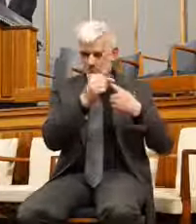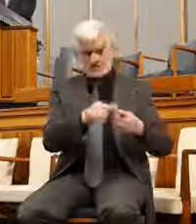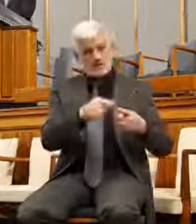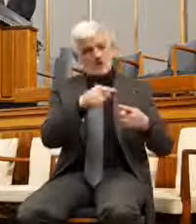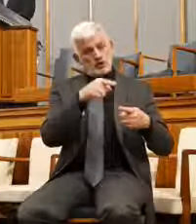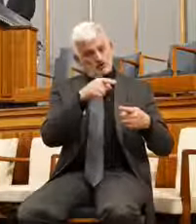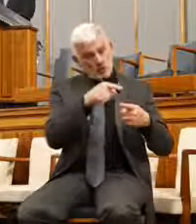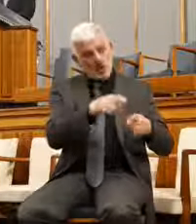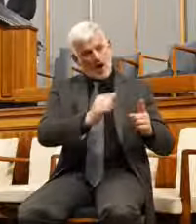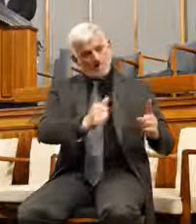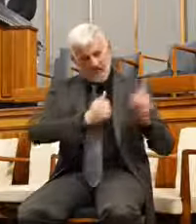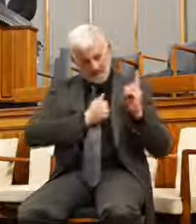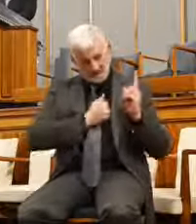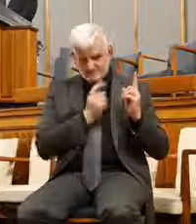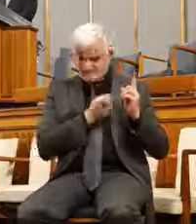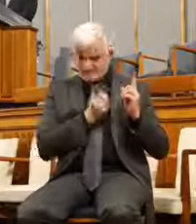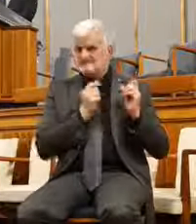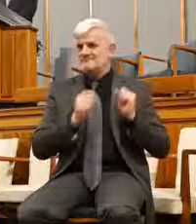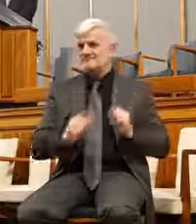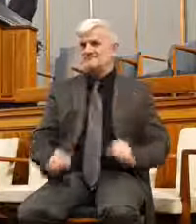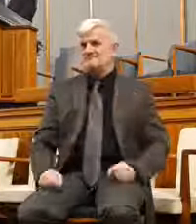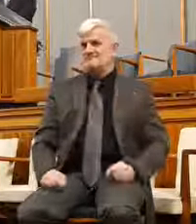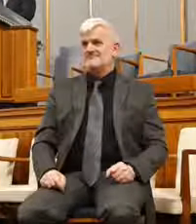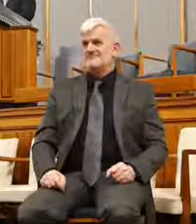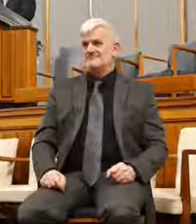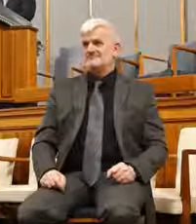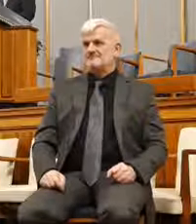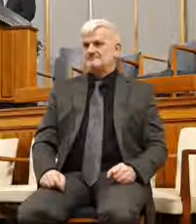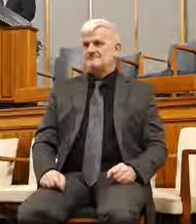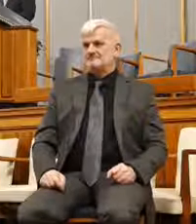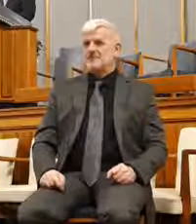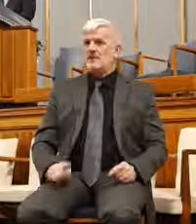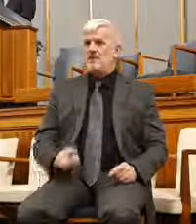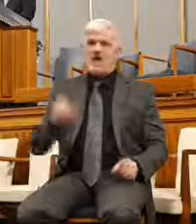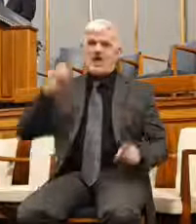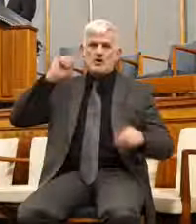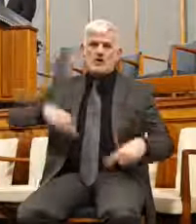a result, he says, you're in trouble.